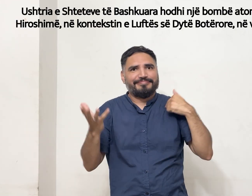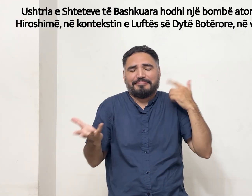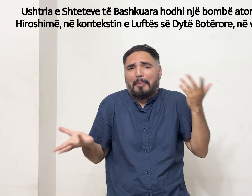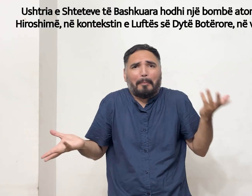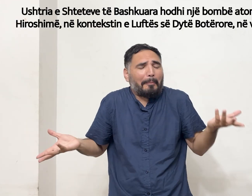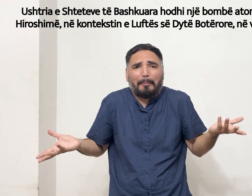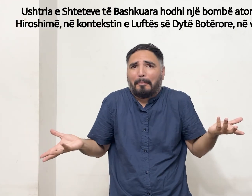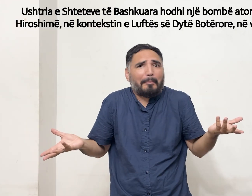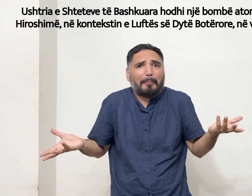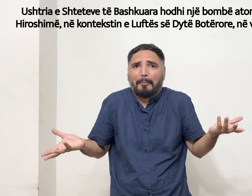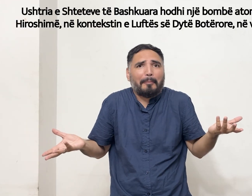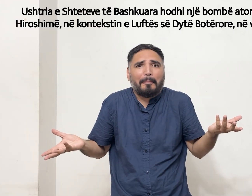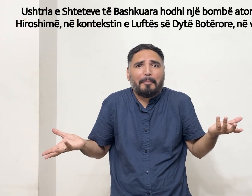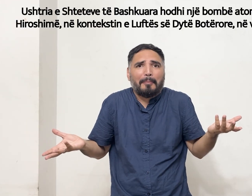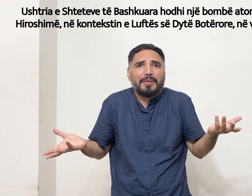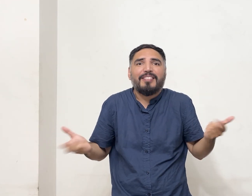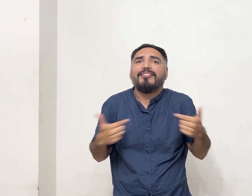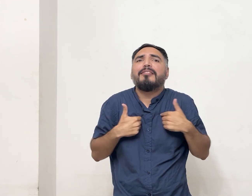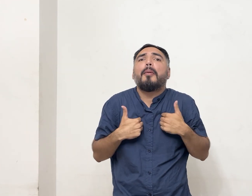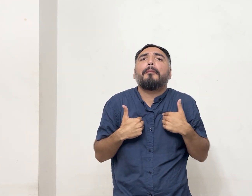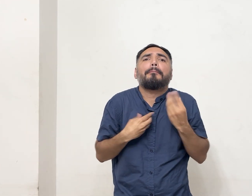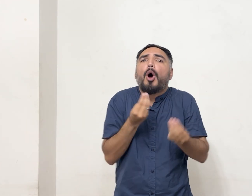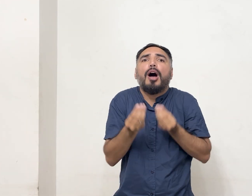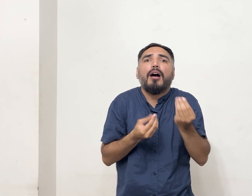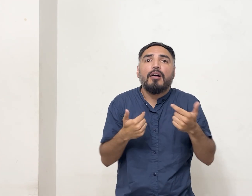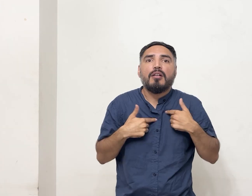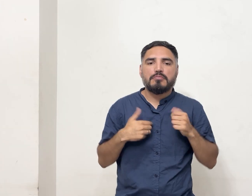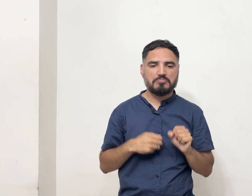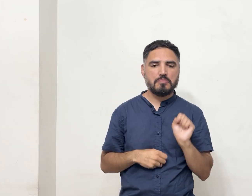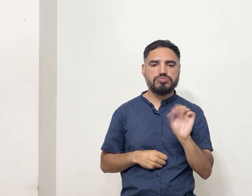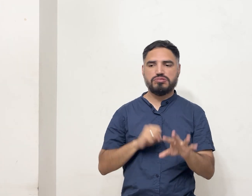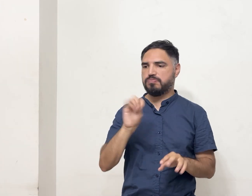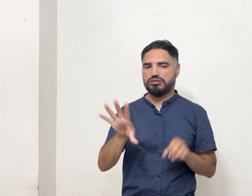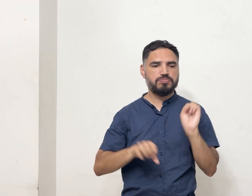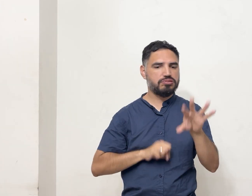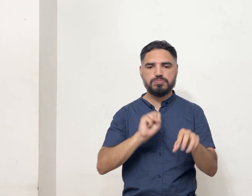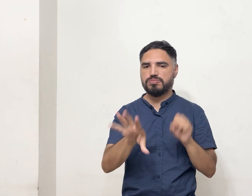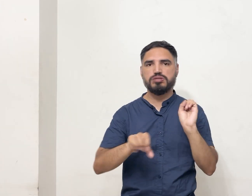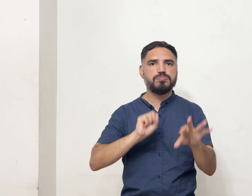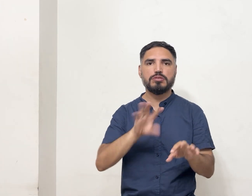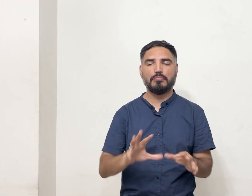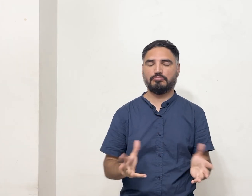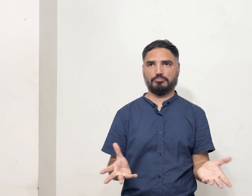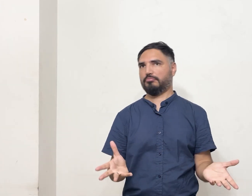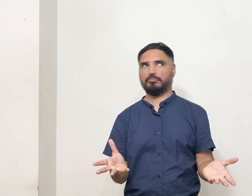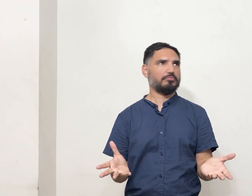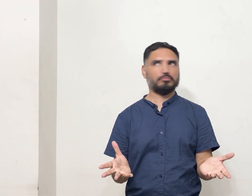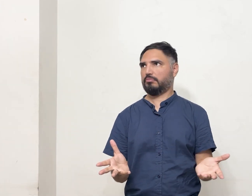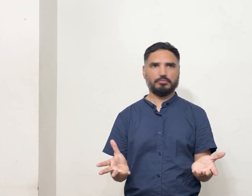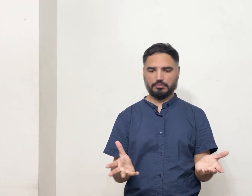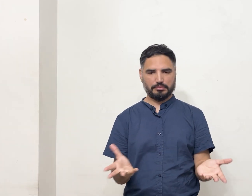for them to build a clear mental image or understand what I am saying. Their head will explode.